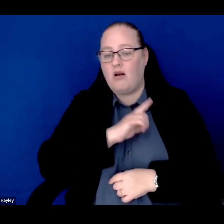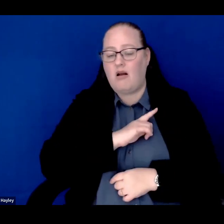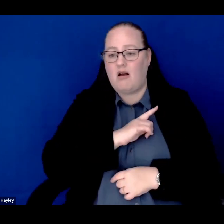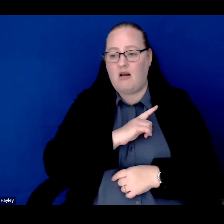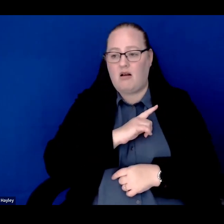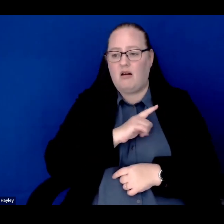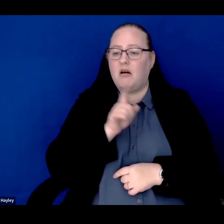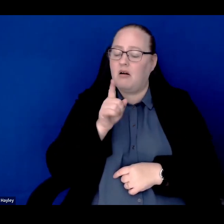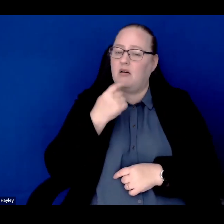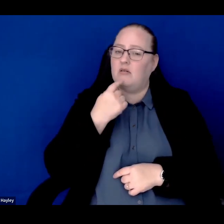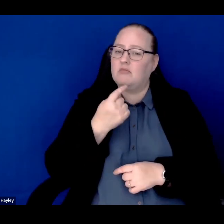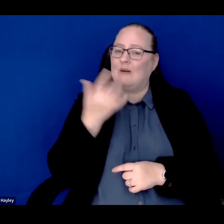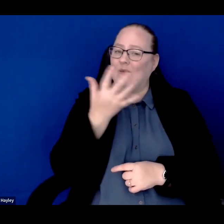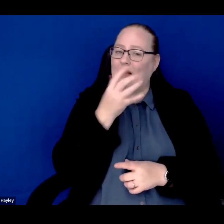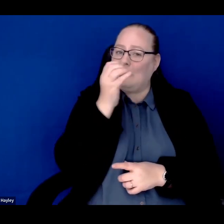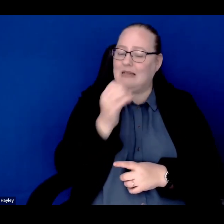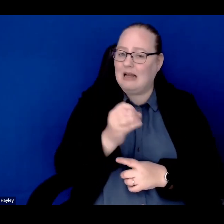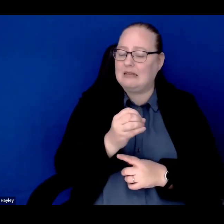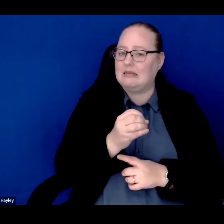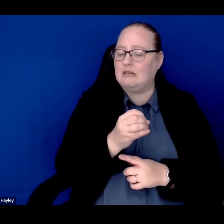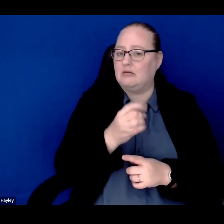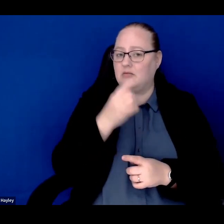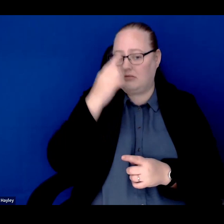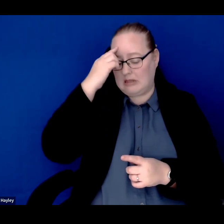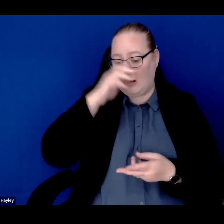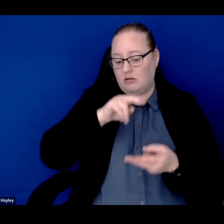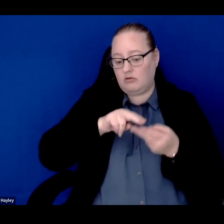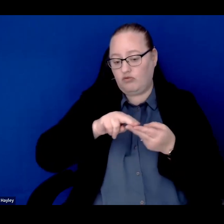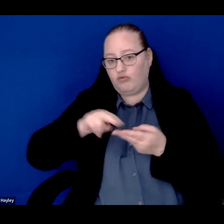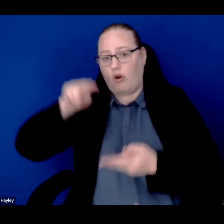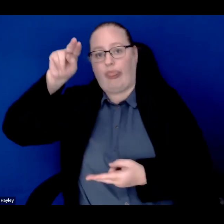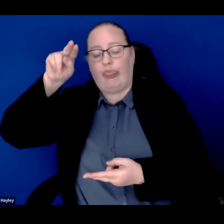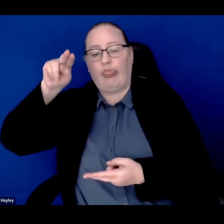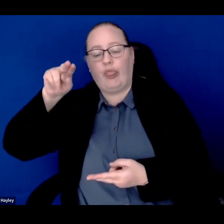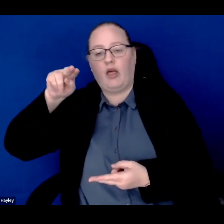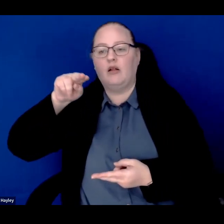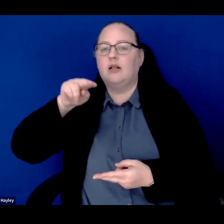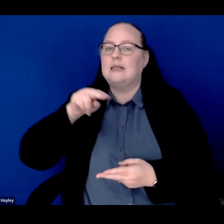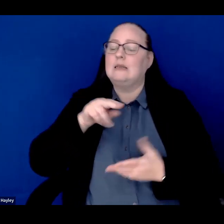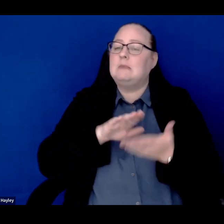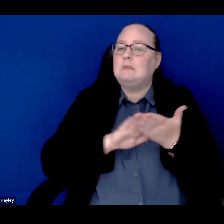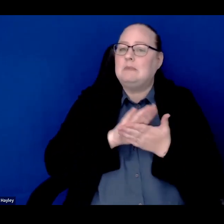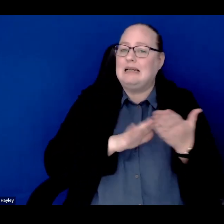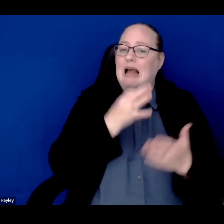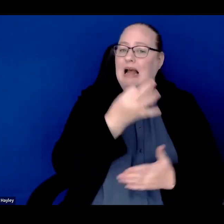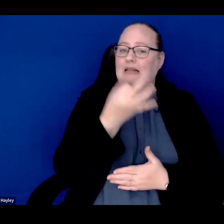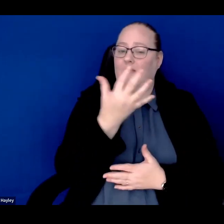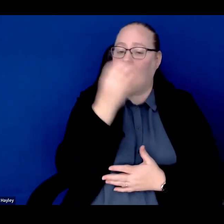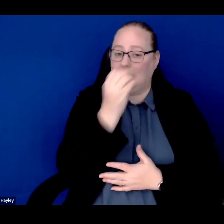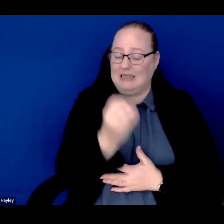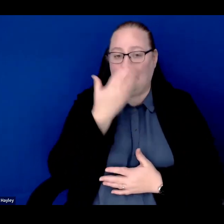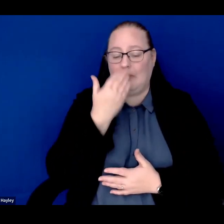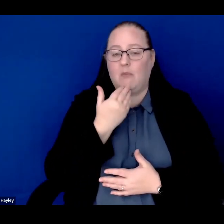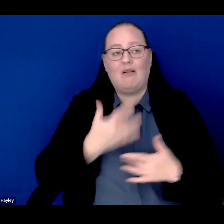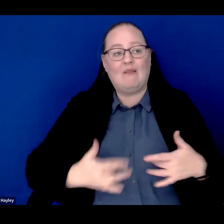for continual GDP growth, that would be 85% of the people do not have the conviction that pursuing continual growth is going to be